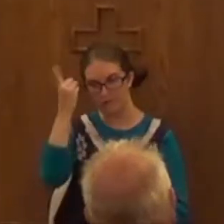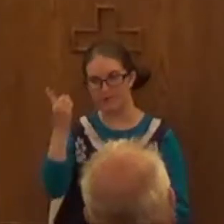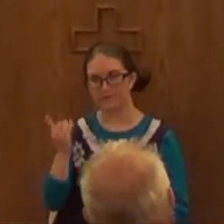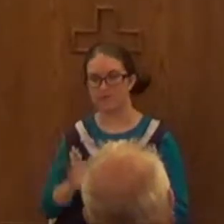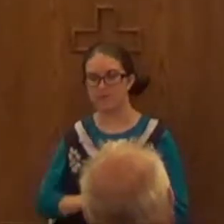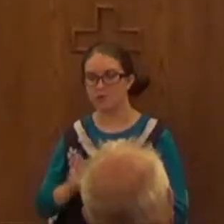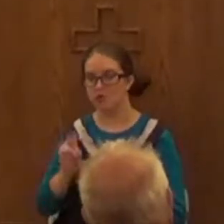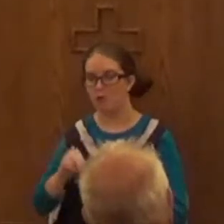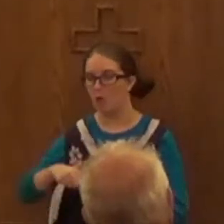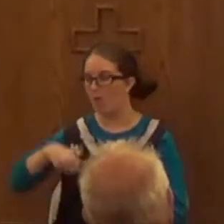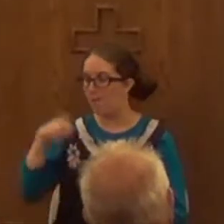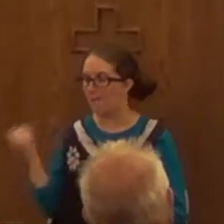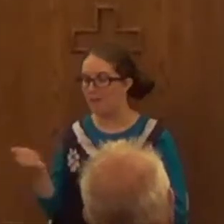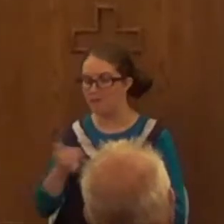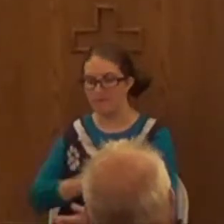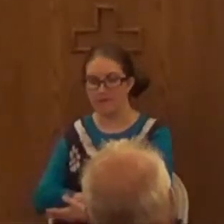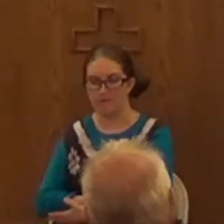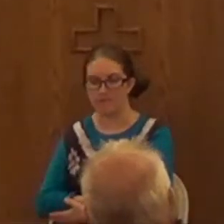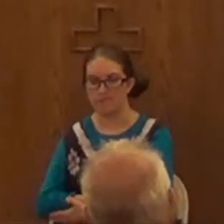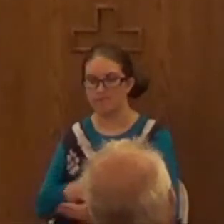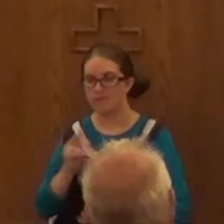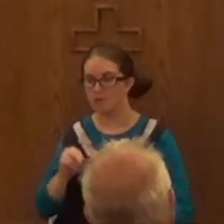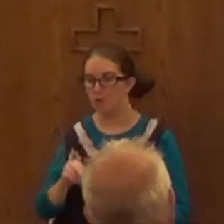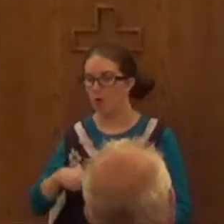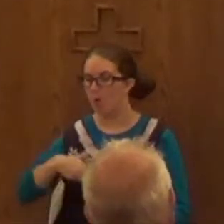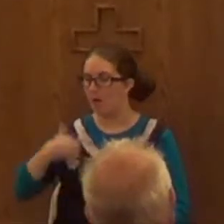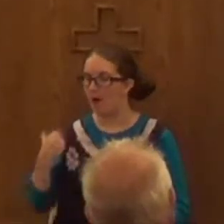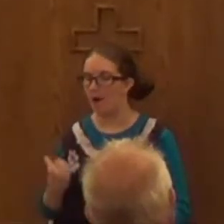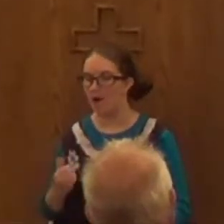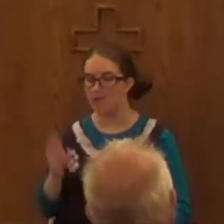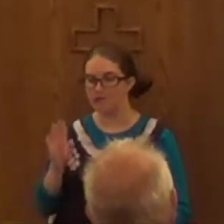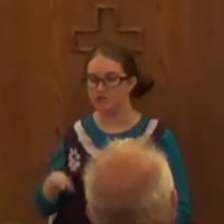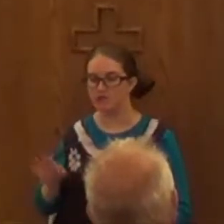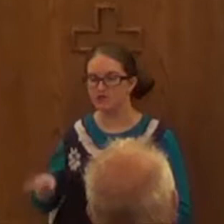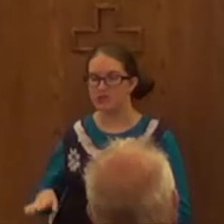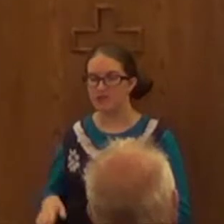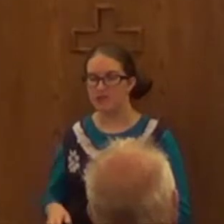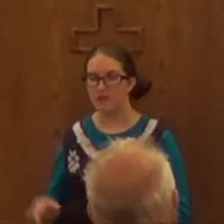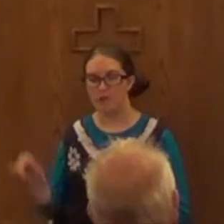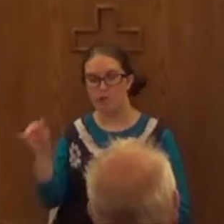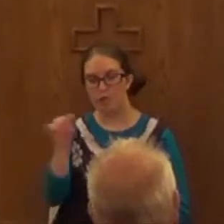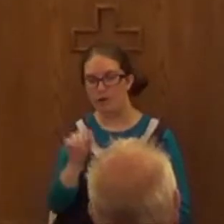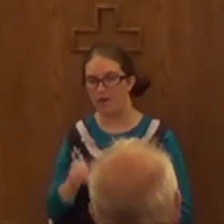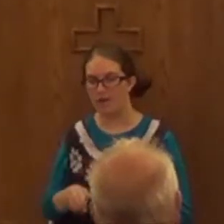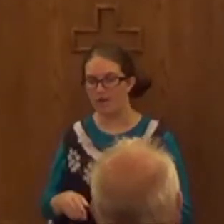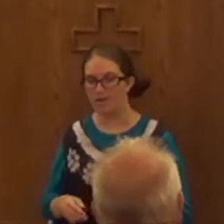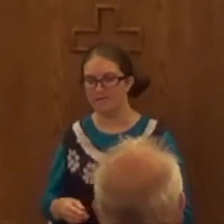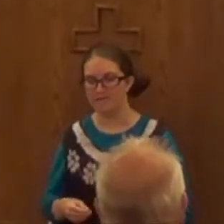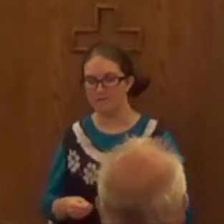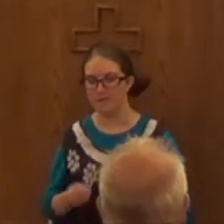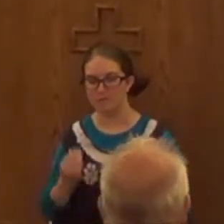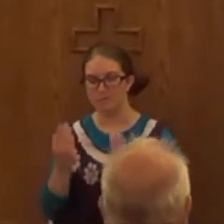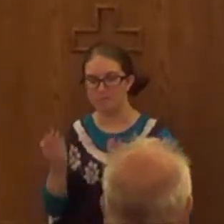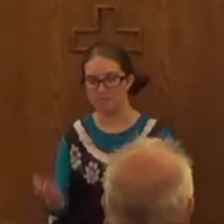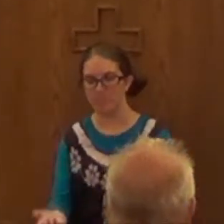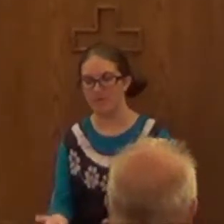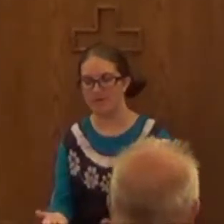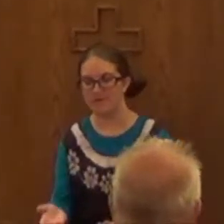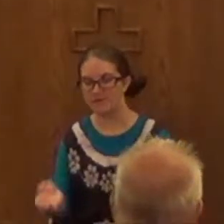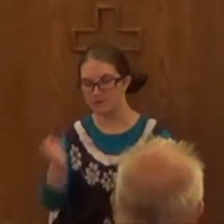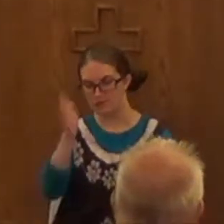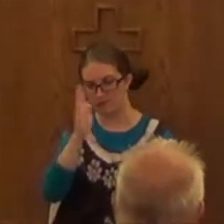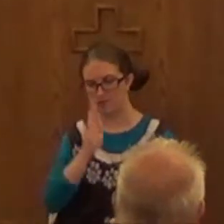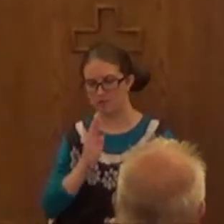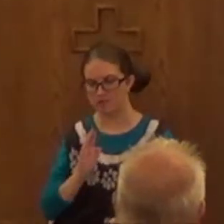no other baby. Right. There was no other child that could ever replicate this child found